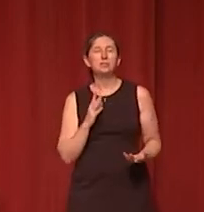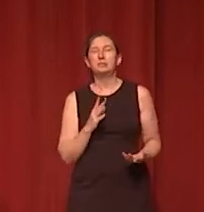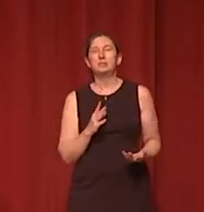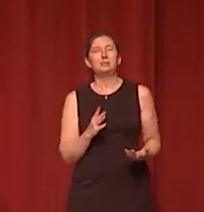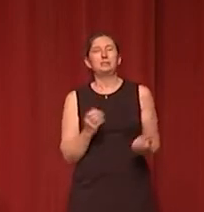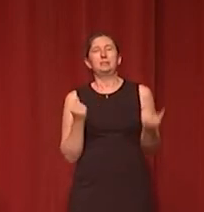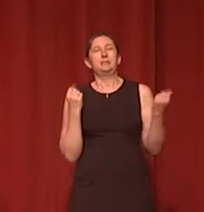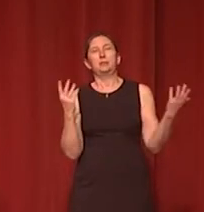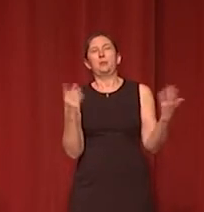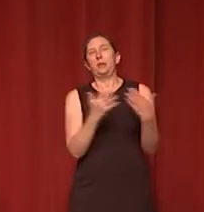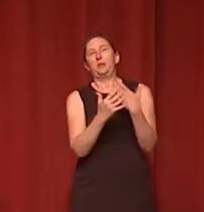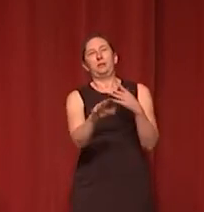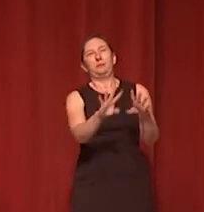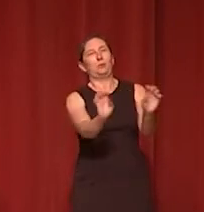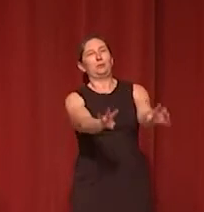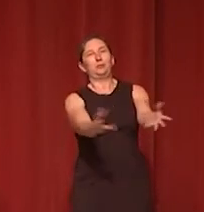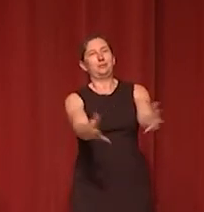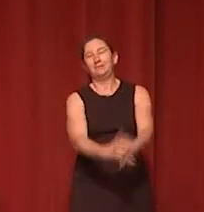standpoint.